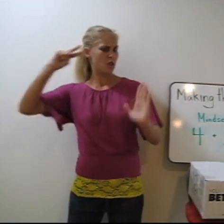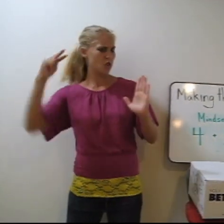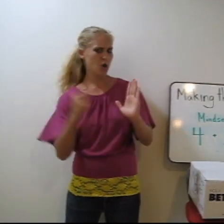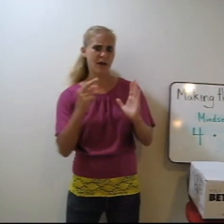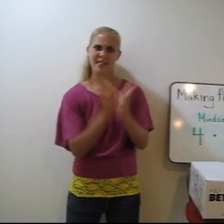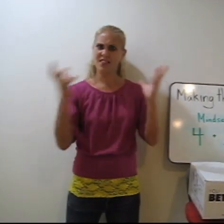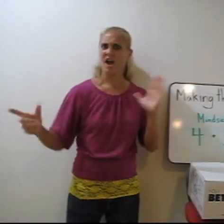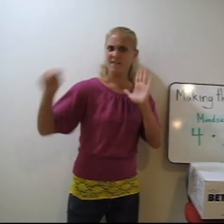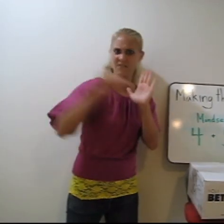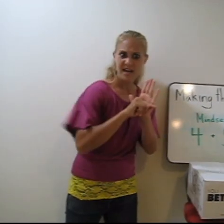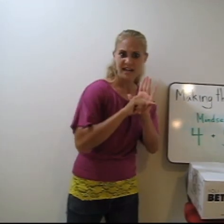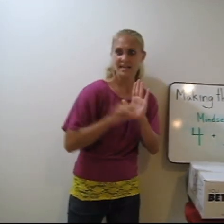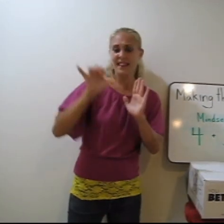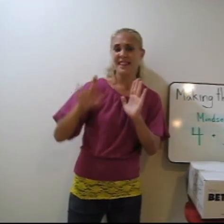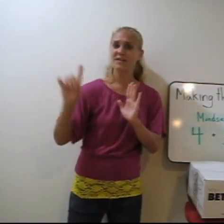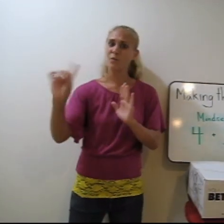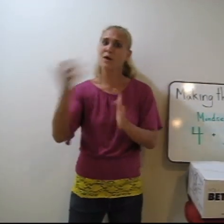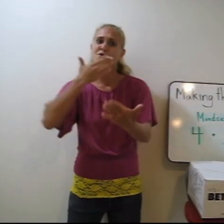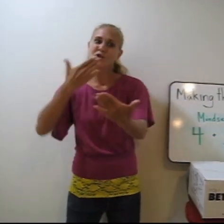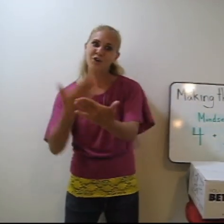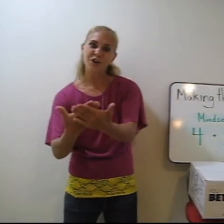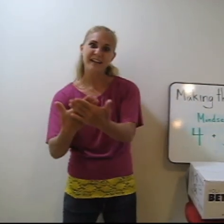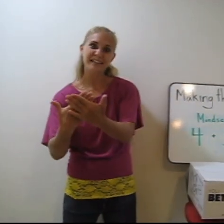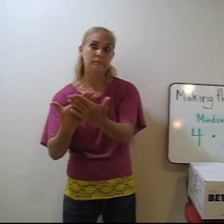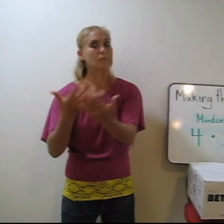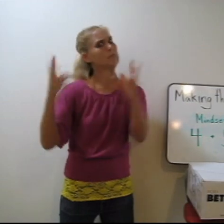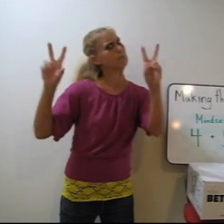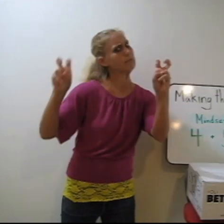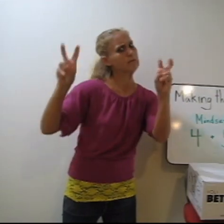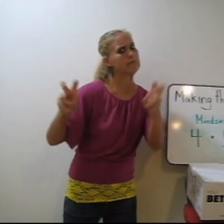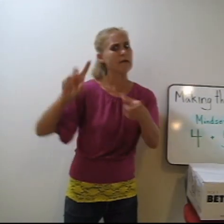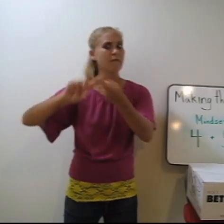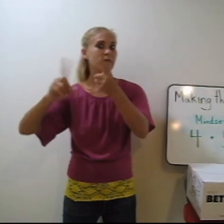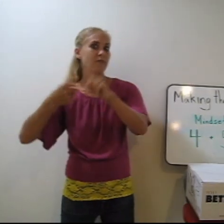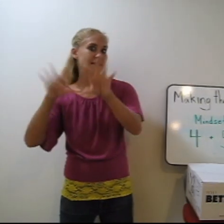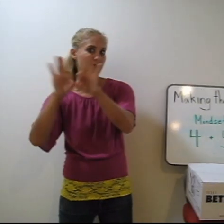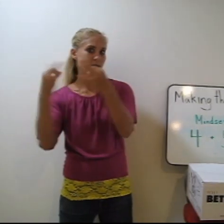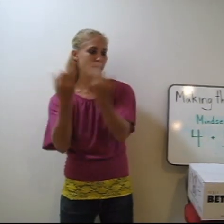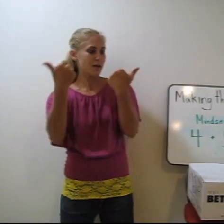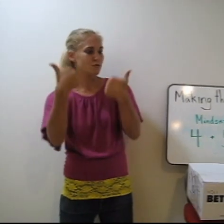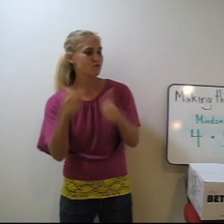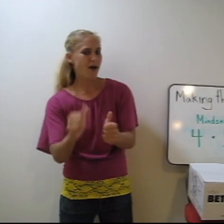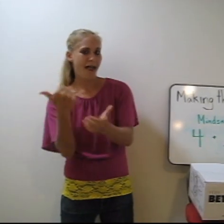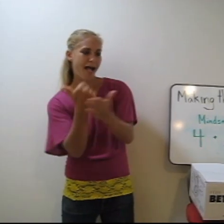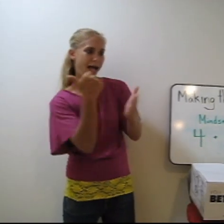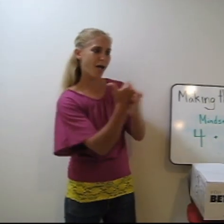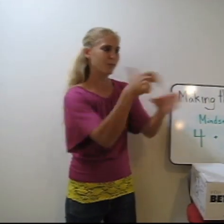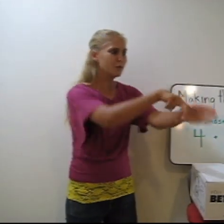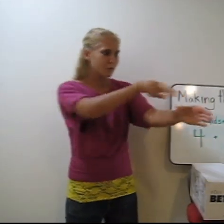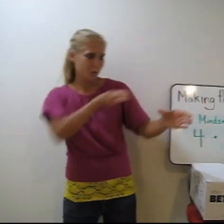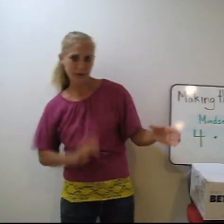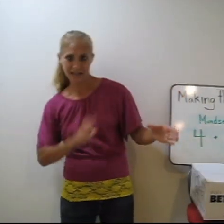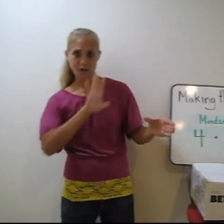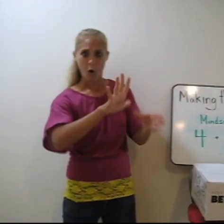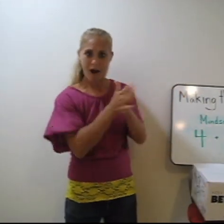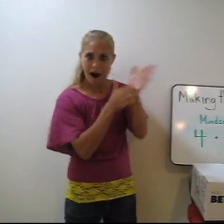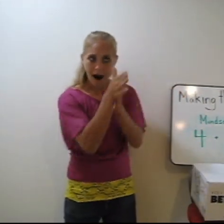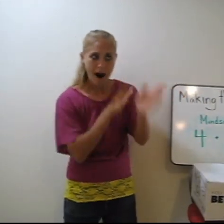good intending, well, sort of, friends and family try to talk you out of your new ambitions. First off, it's important to